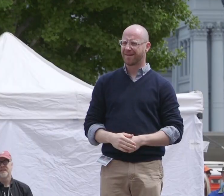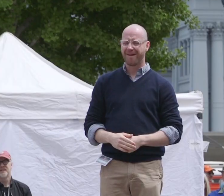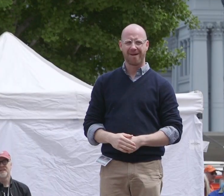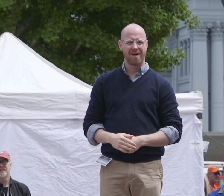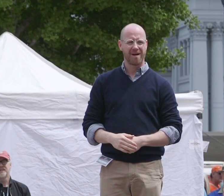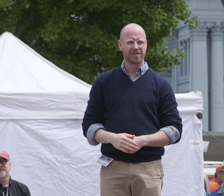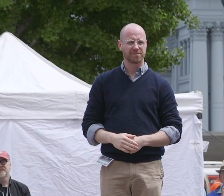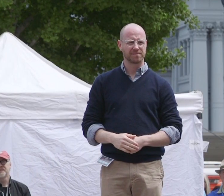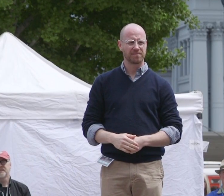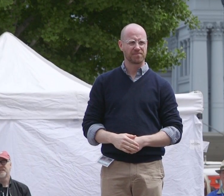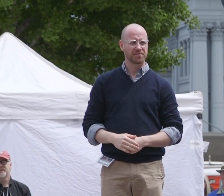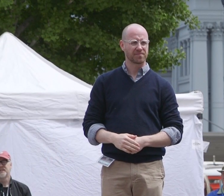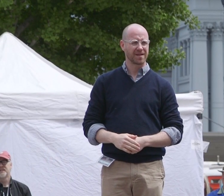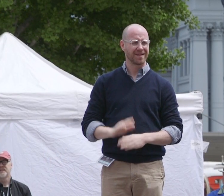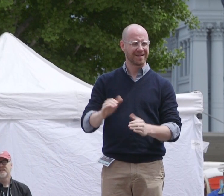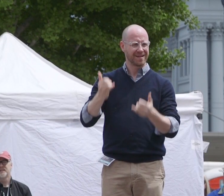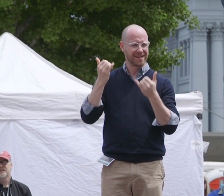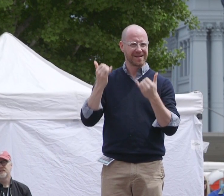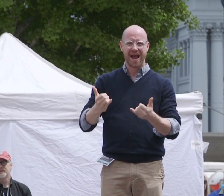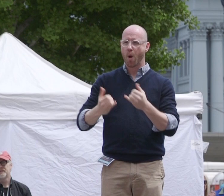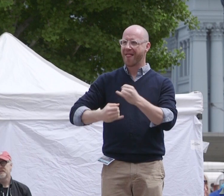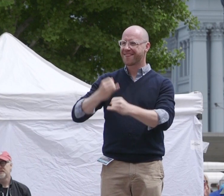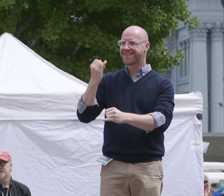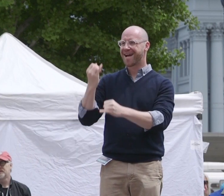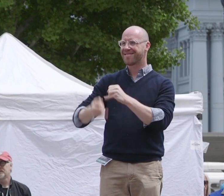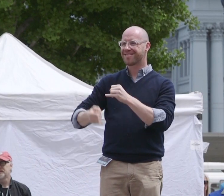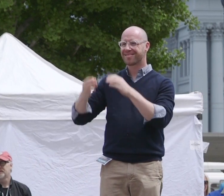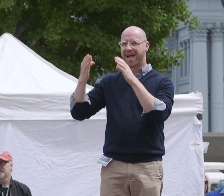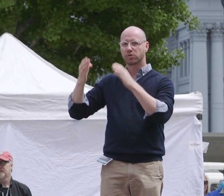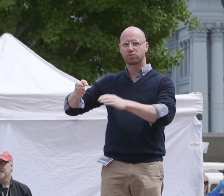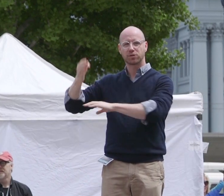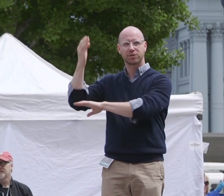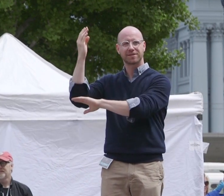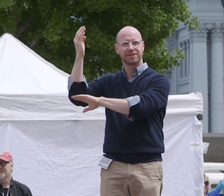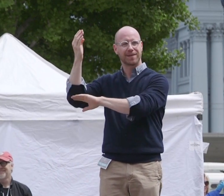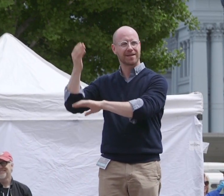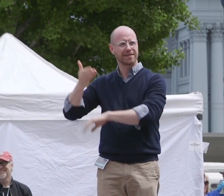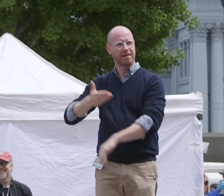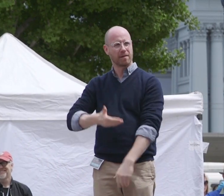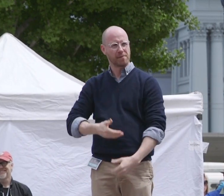And that brings us to our last speaker.